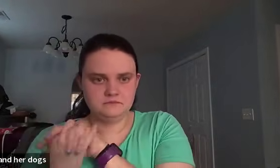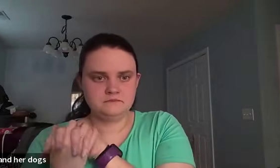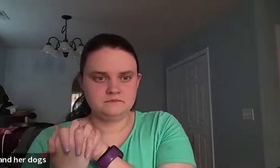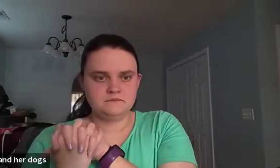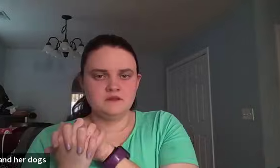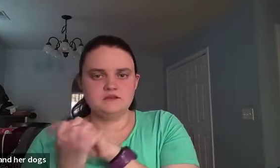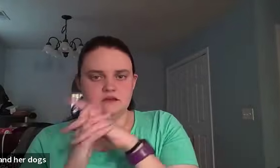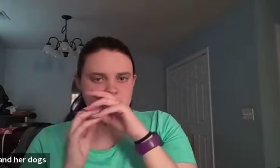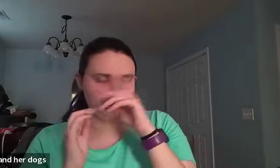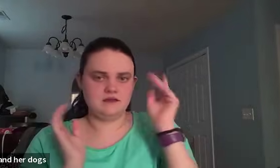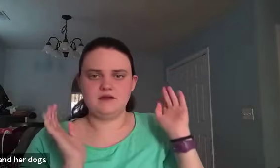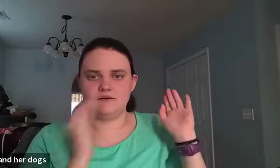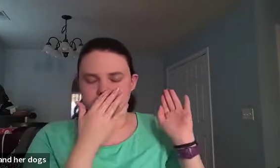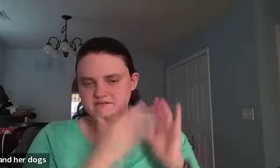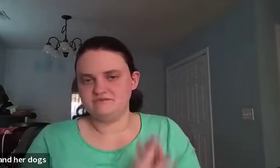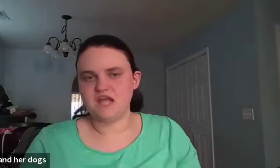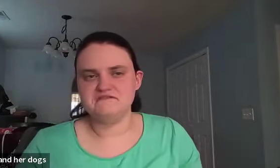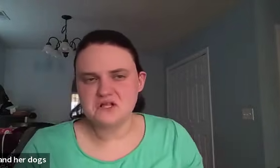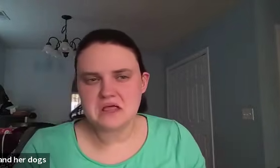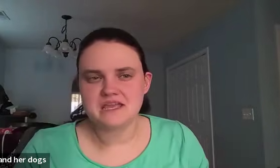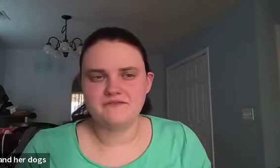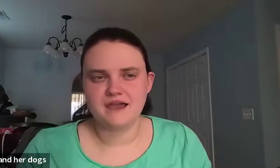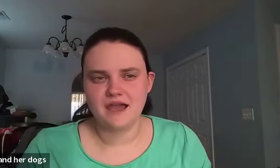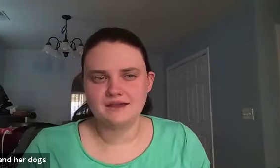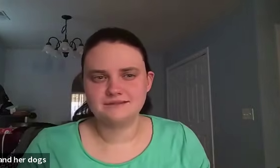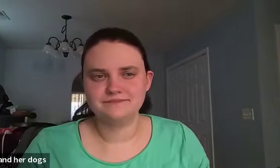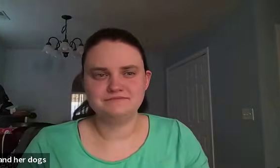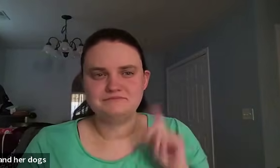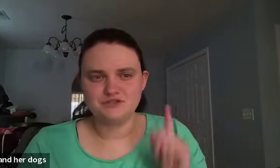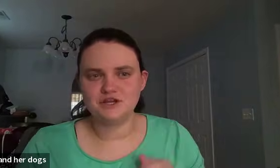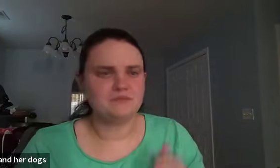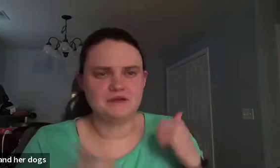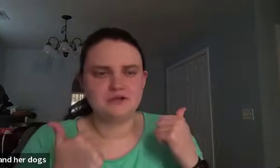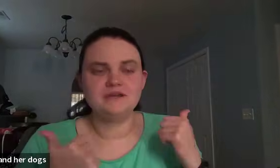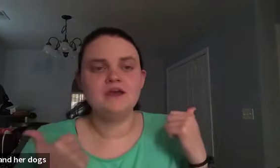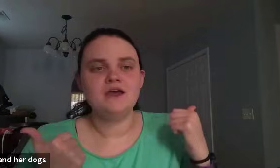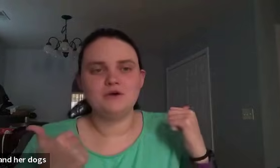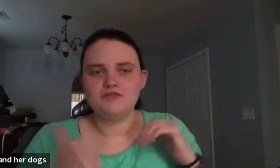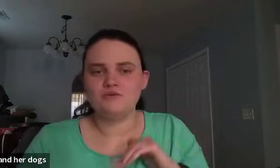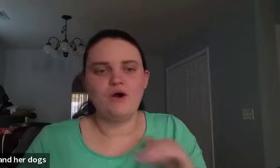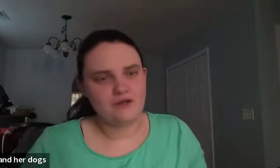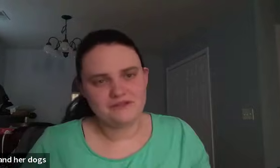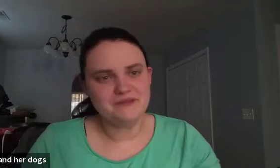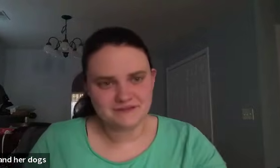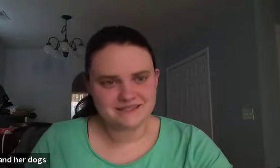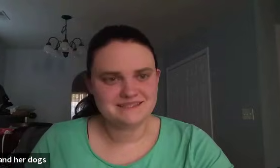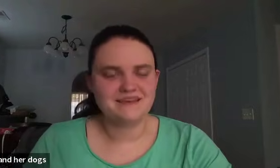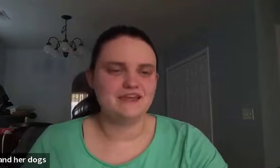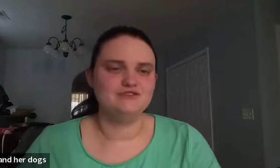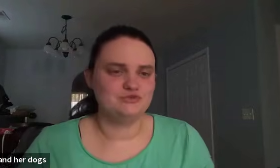Okay. Again, I feel like if I ask, most of y'all will be like, we're good going through all the millions and